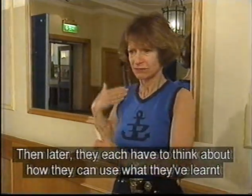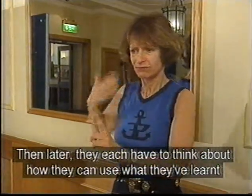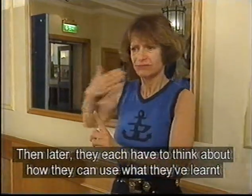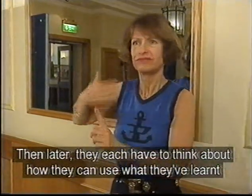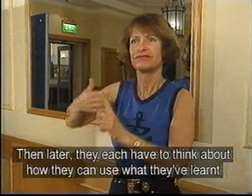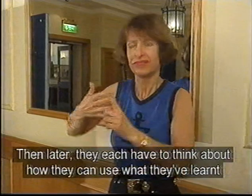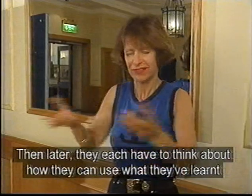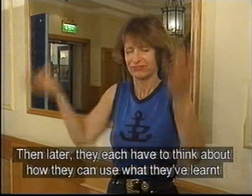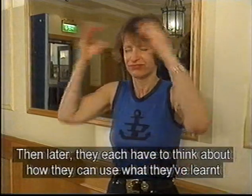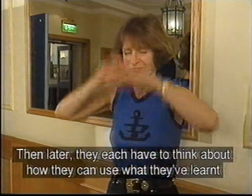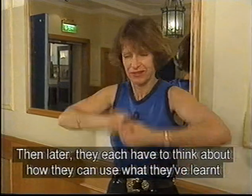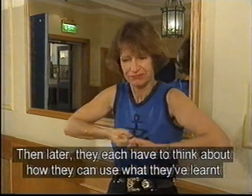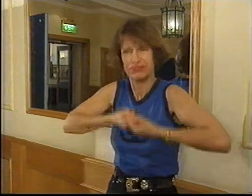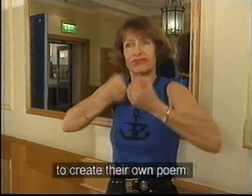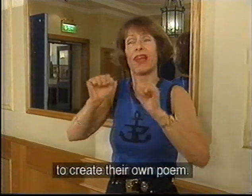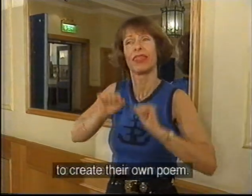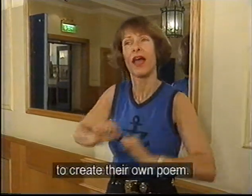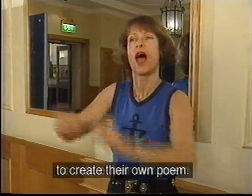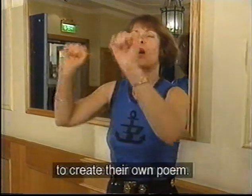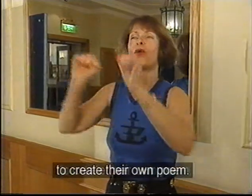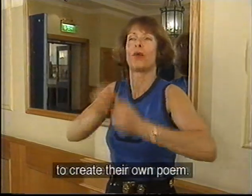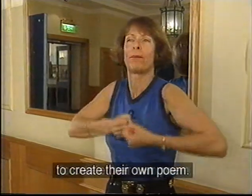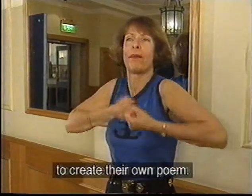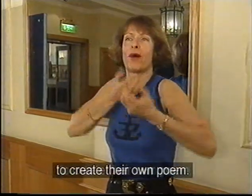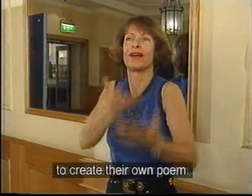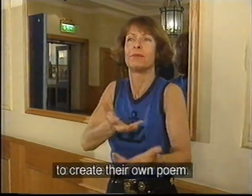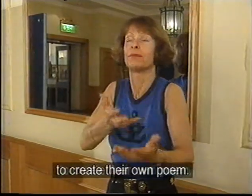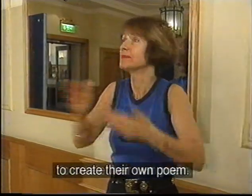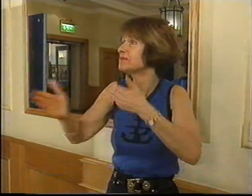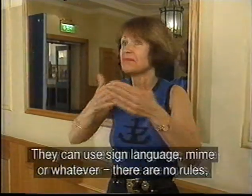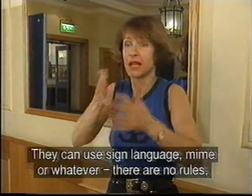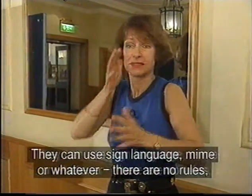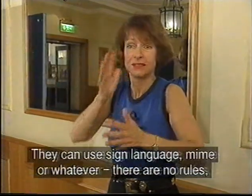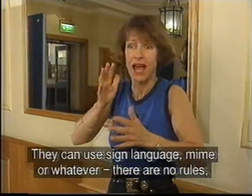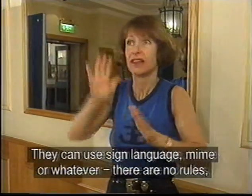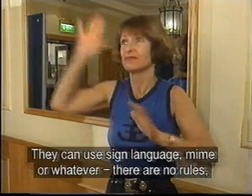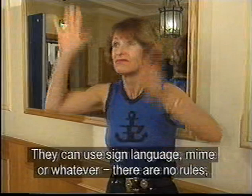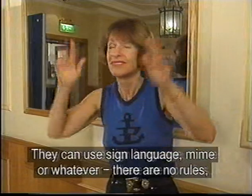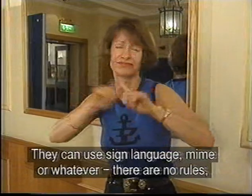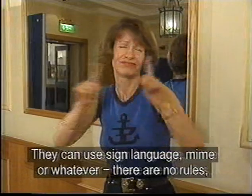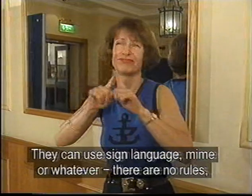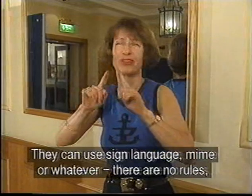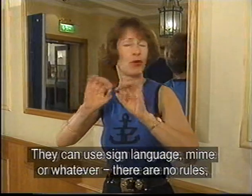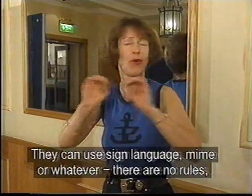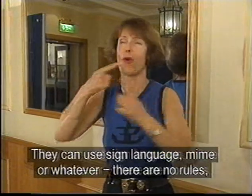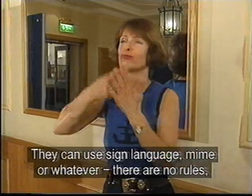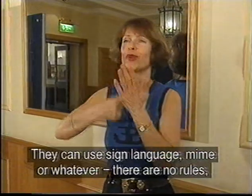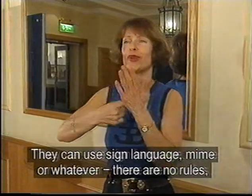to create their own poem. Doesn't matter if they use sign language, mime, or whatever. There are